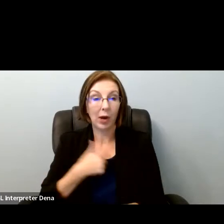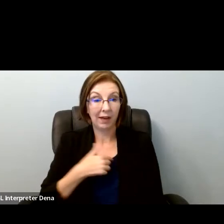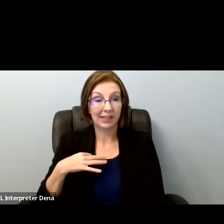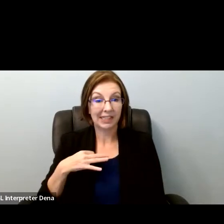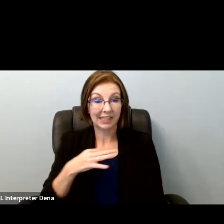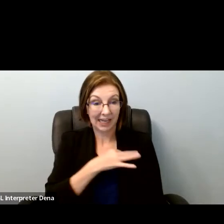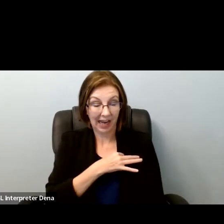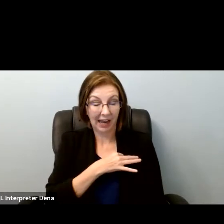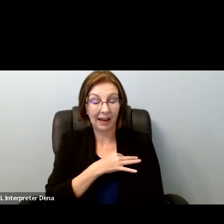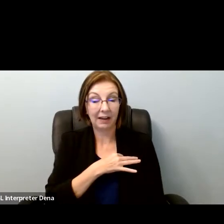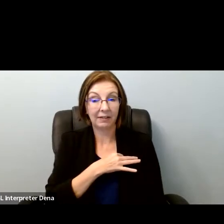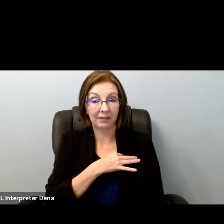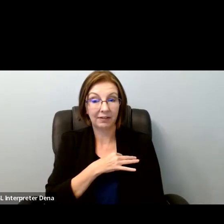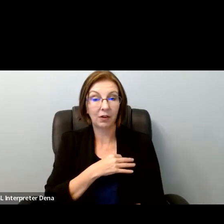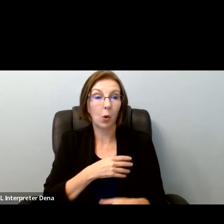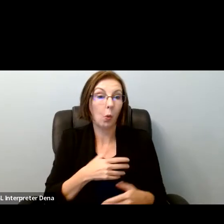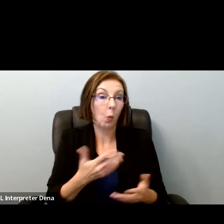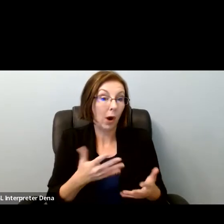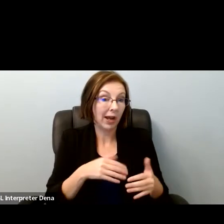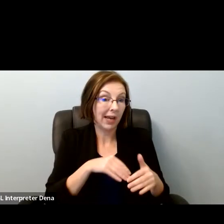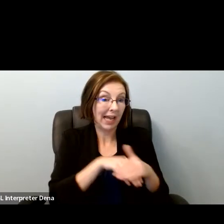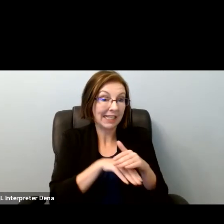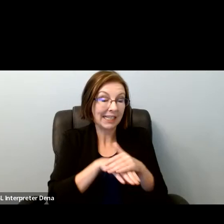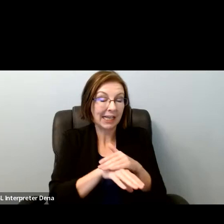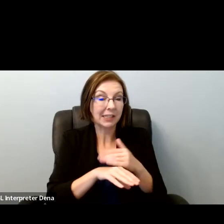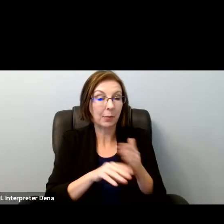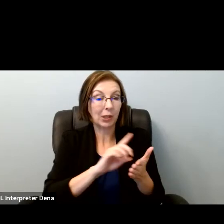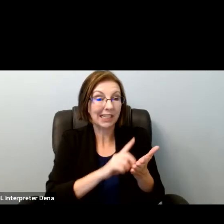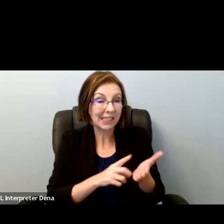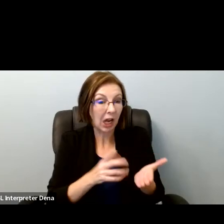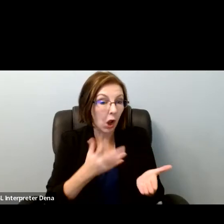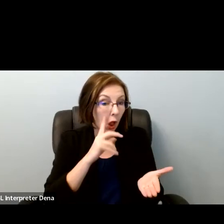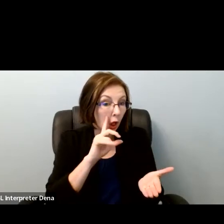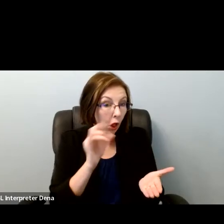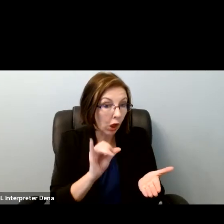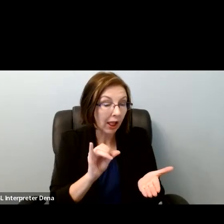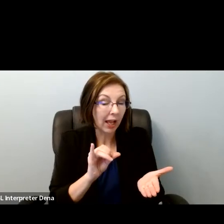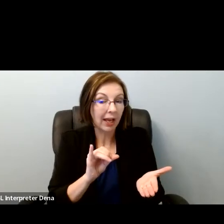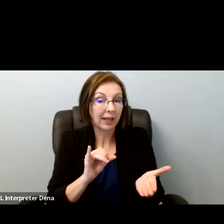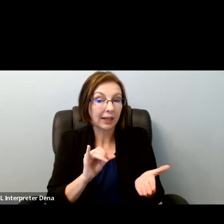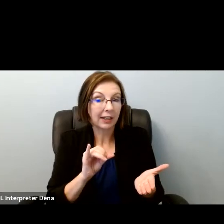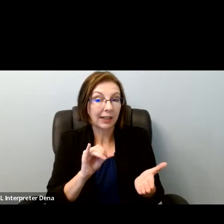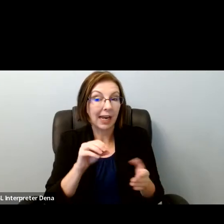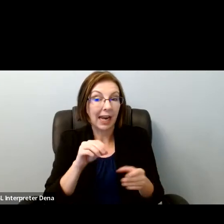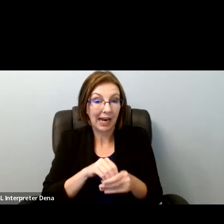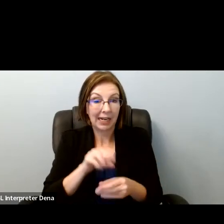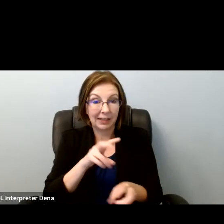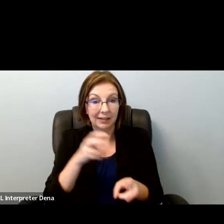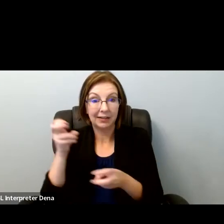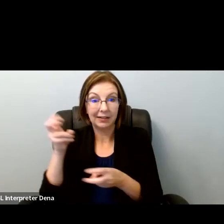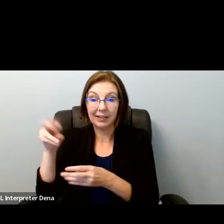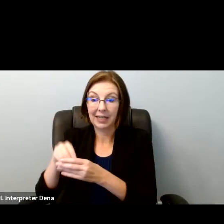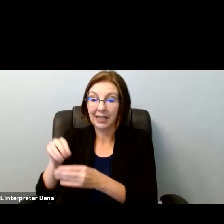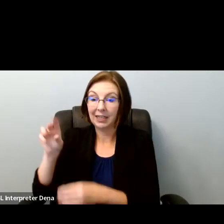what accessible design should look like in the digital space within the European Union.